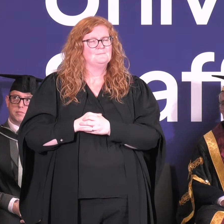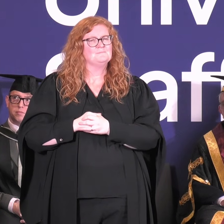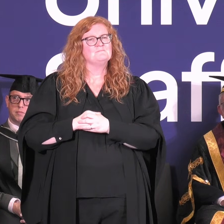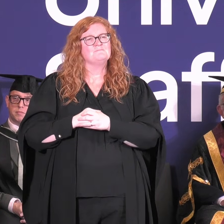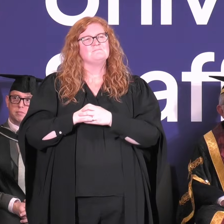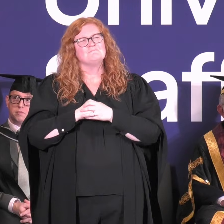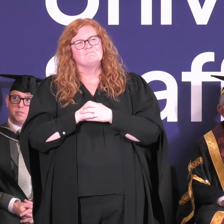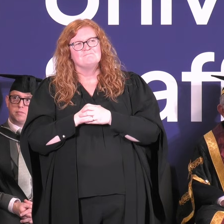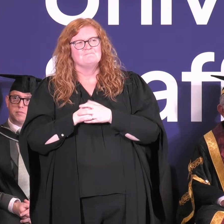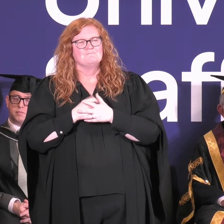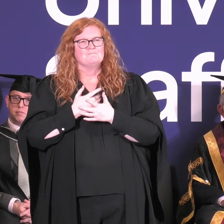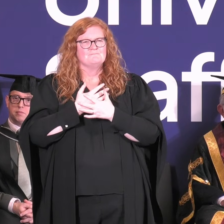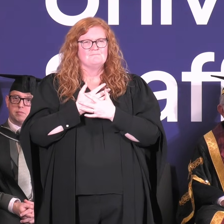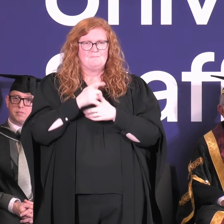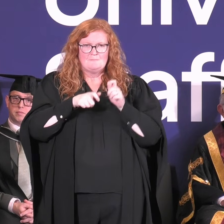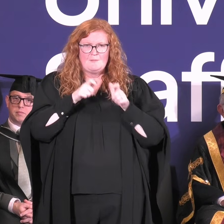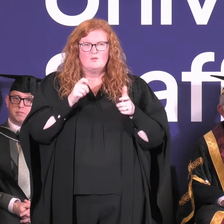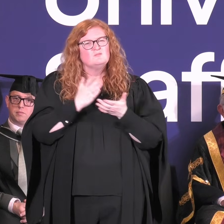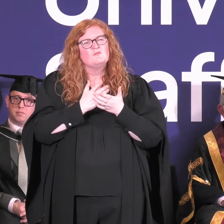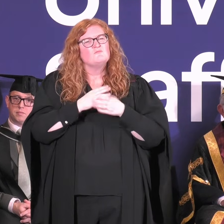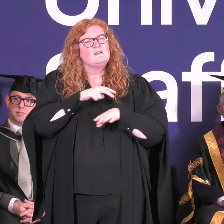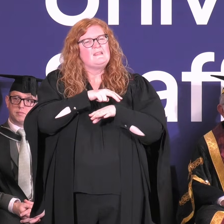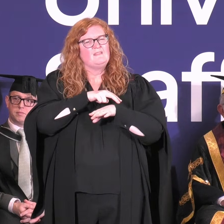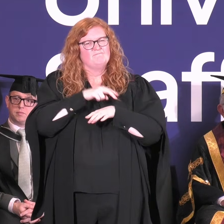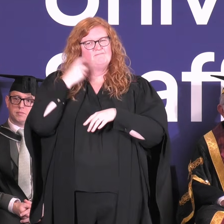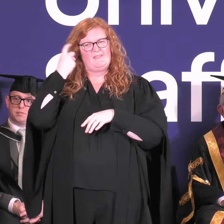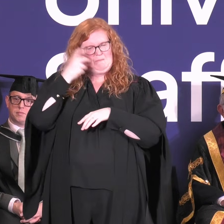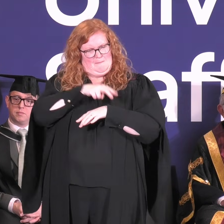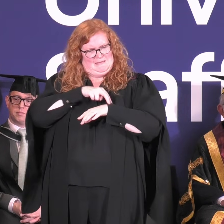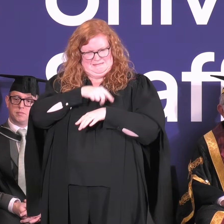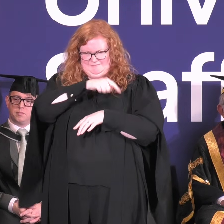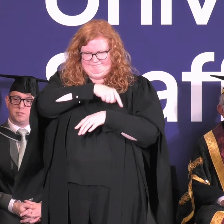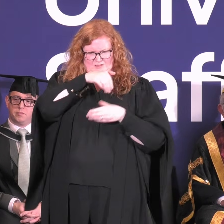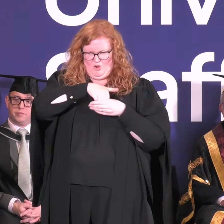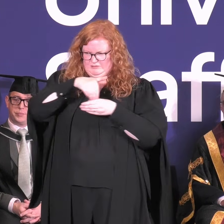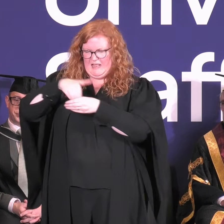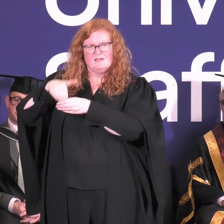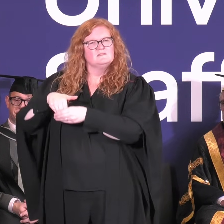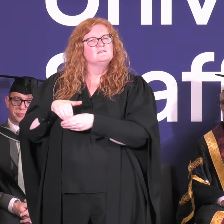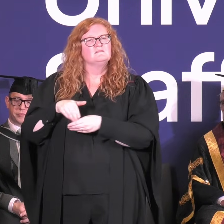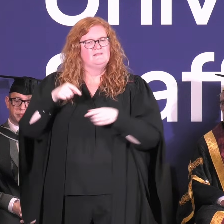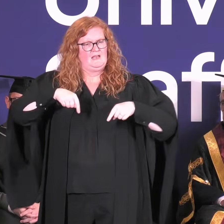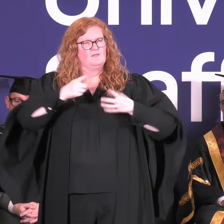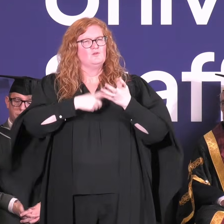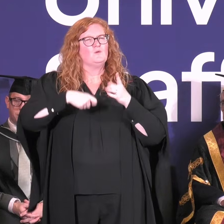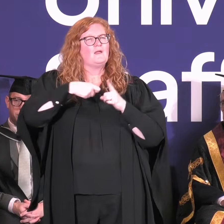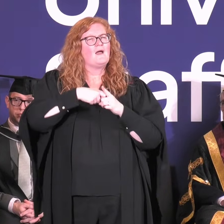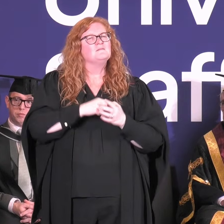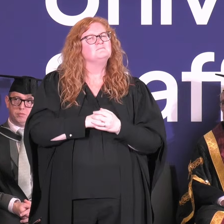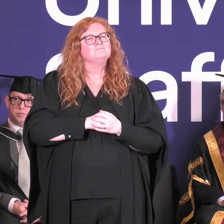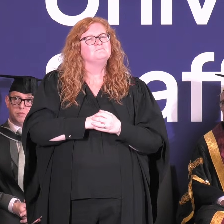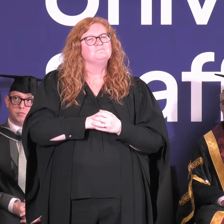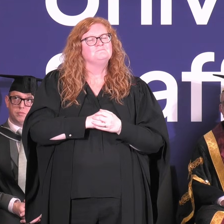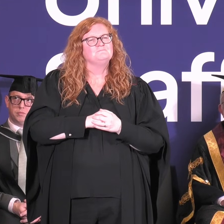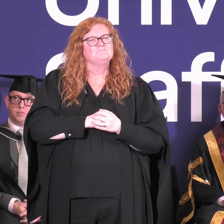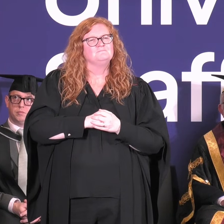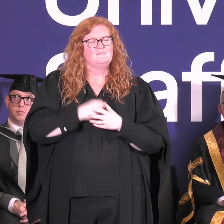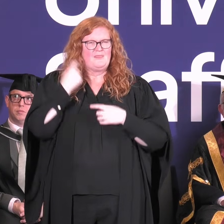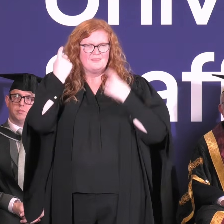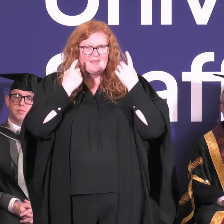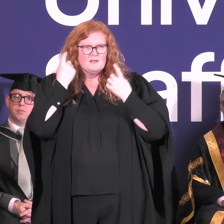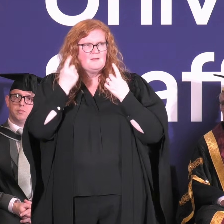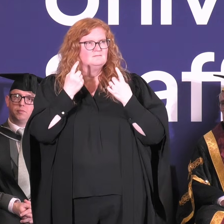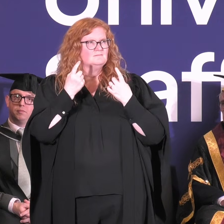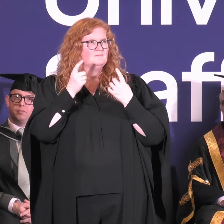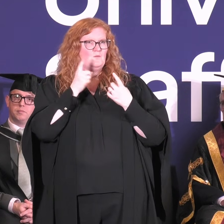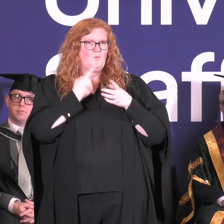people were thinking about policing in this context in the UK at that time. And understanding cause and effect is what we